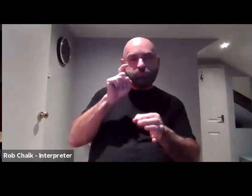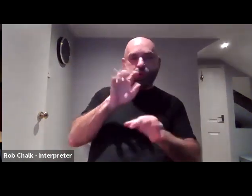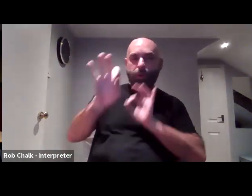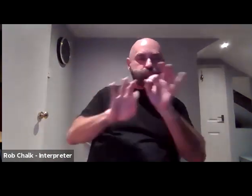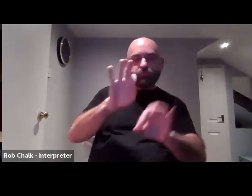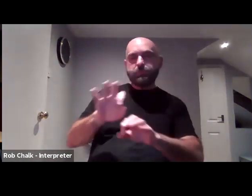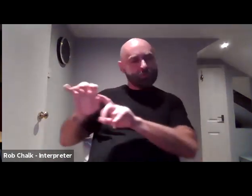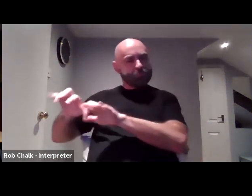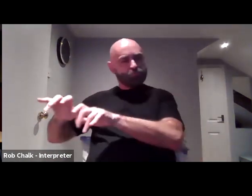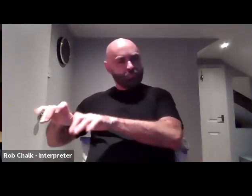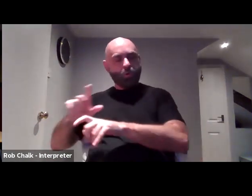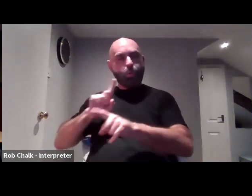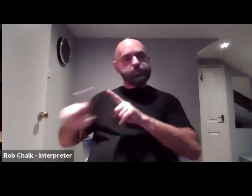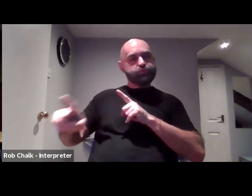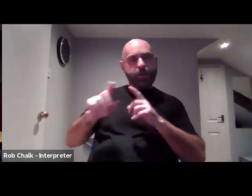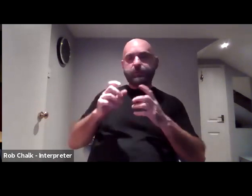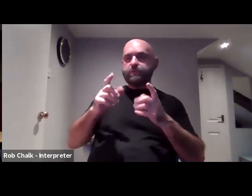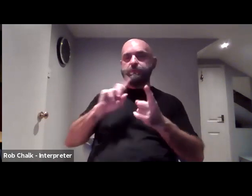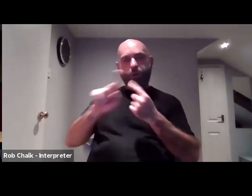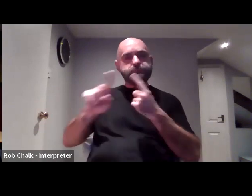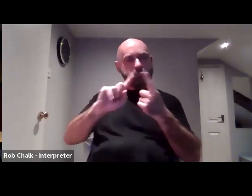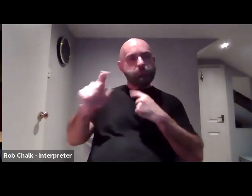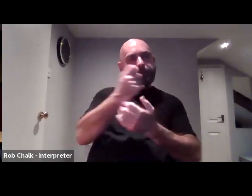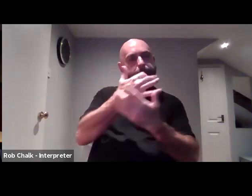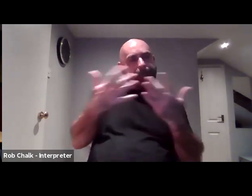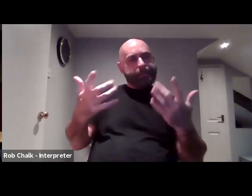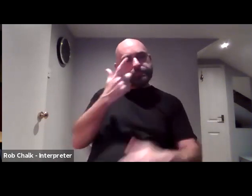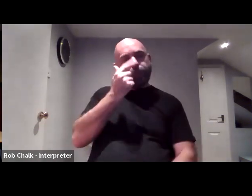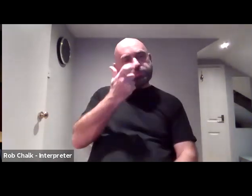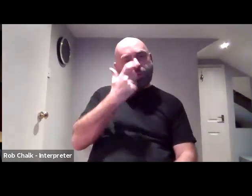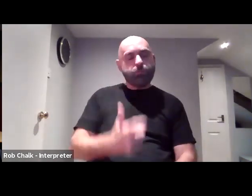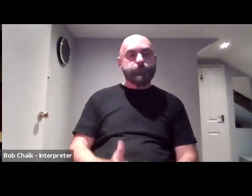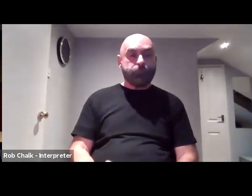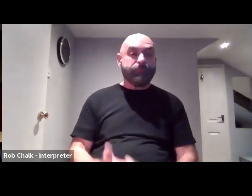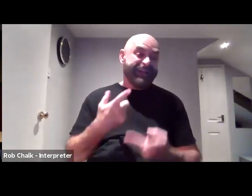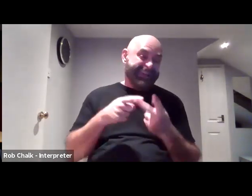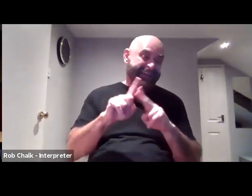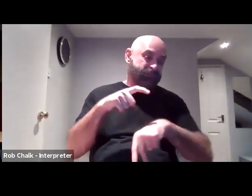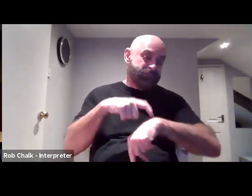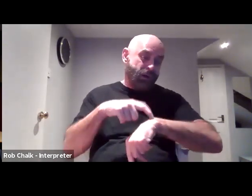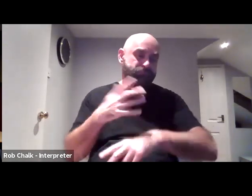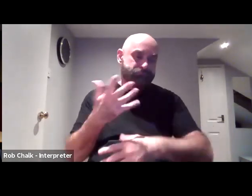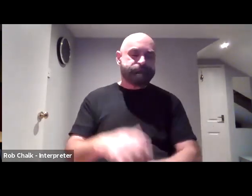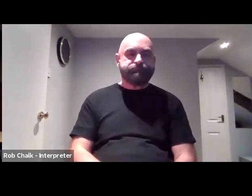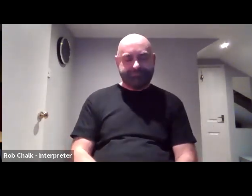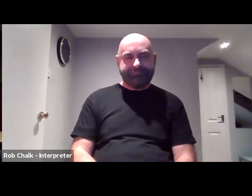questions, we'll try to get through as many of them as possible if time is available.